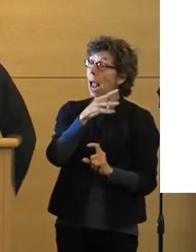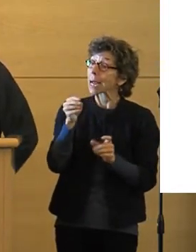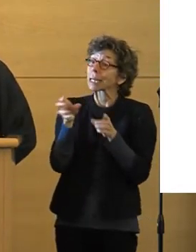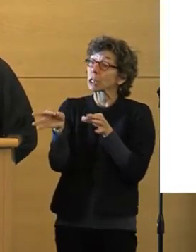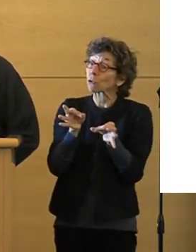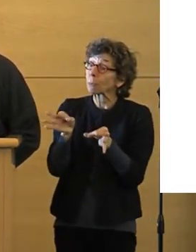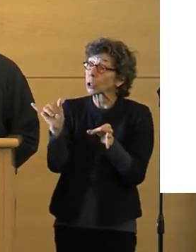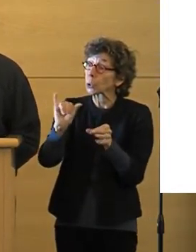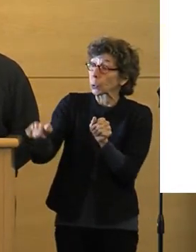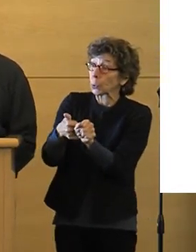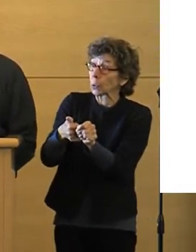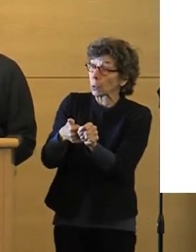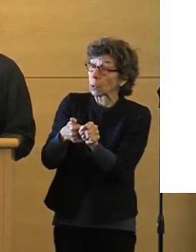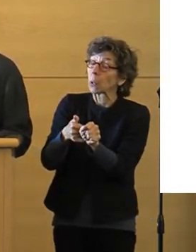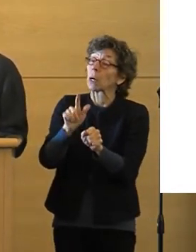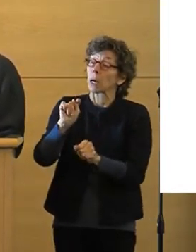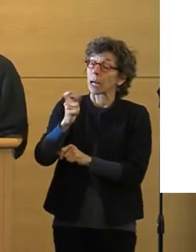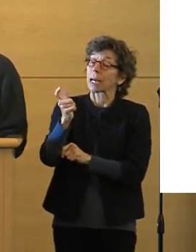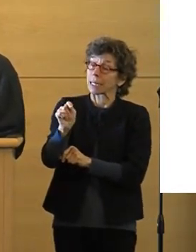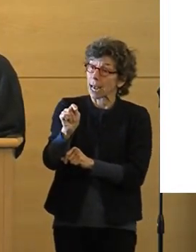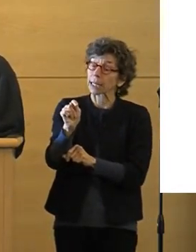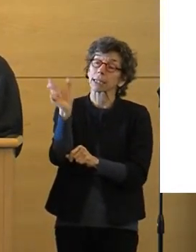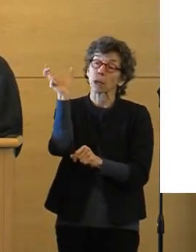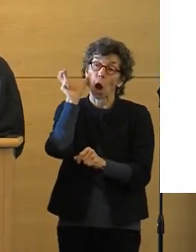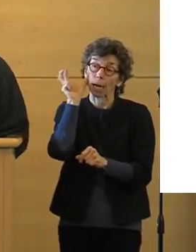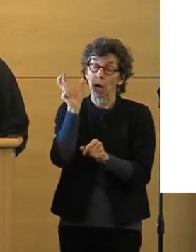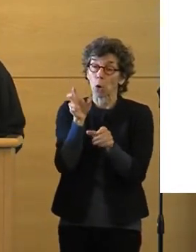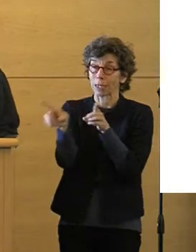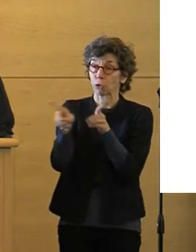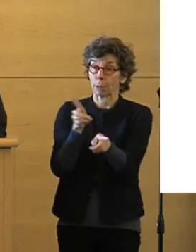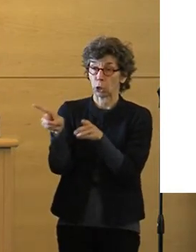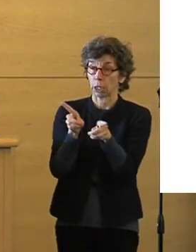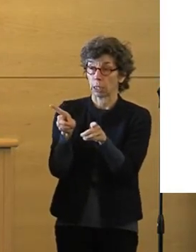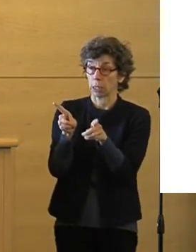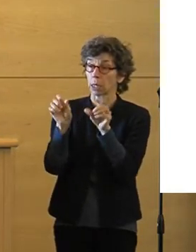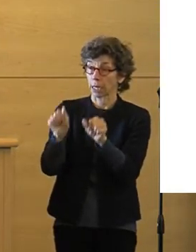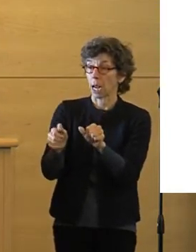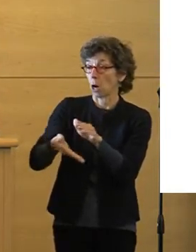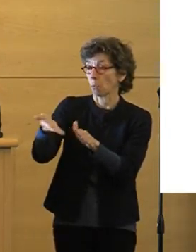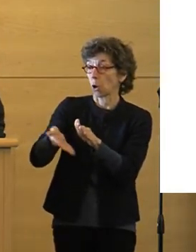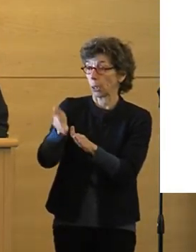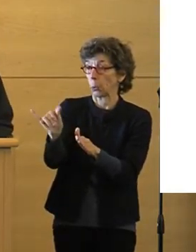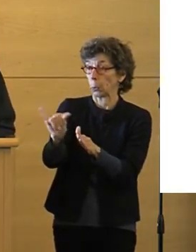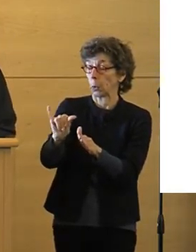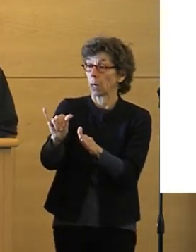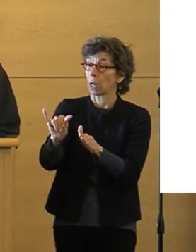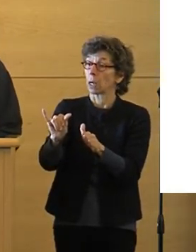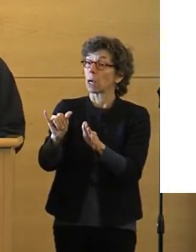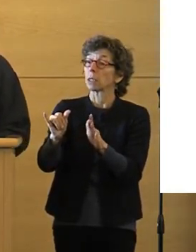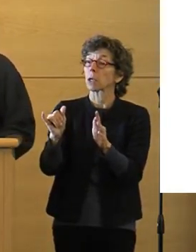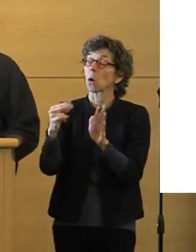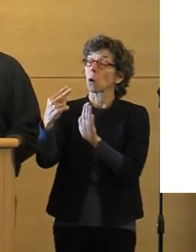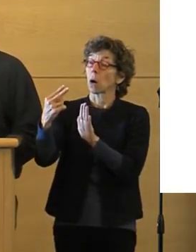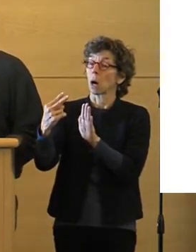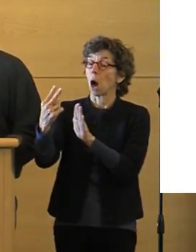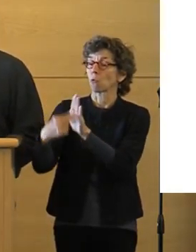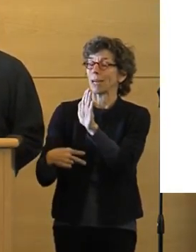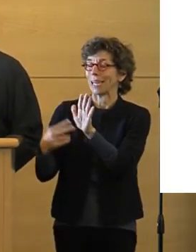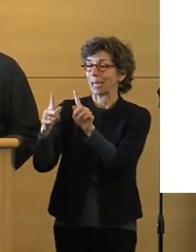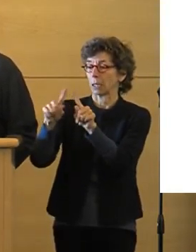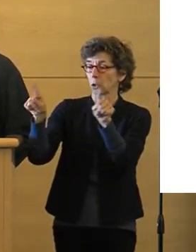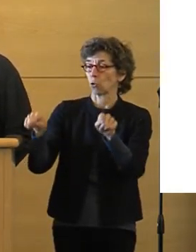timed text that is synchronized with the video. And so captions can be delivered with the track